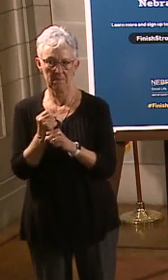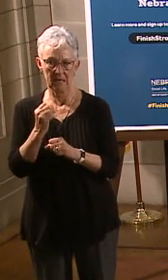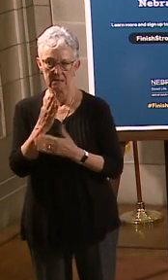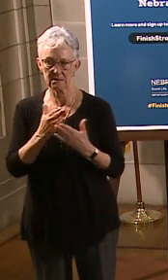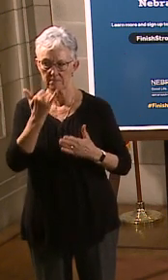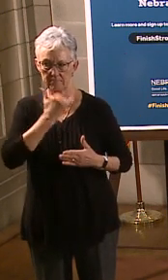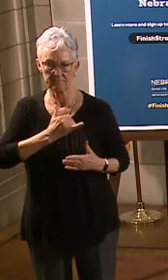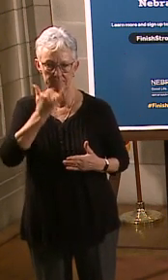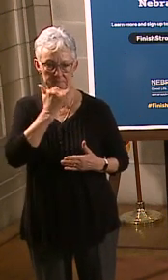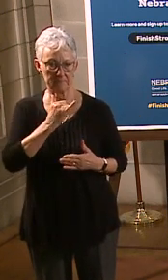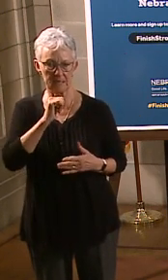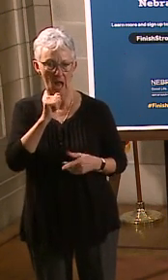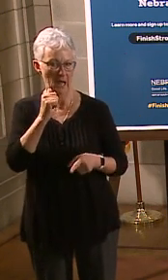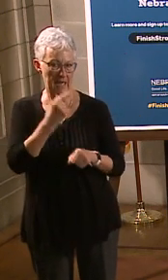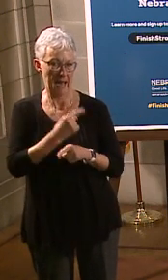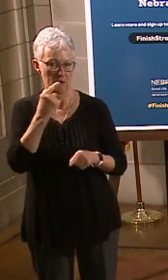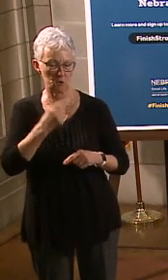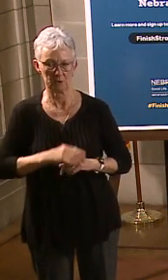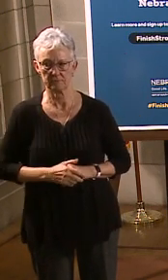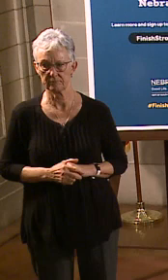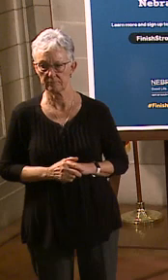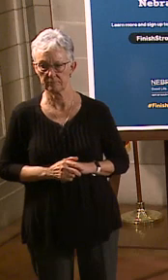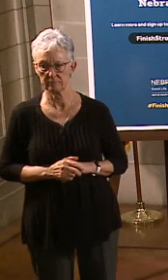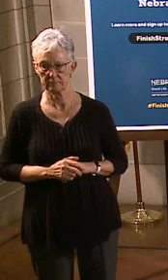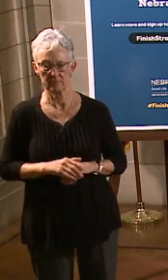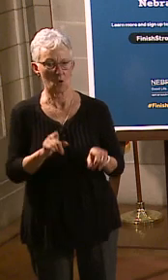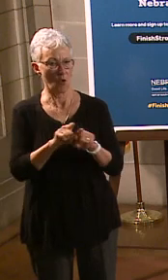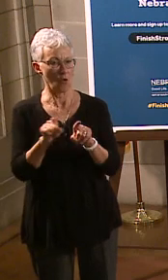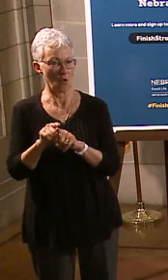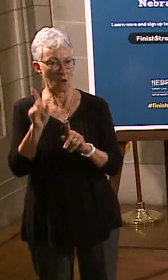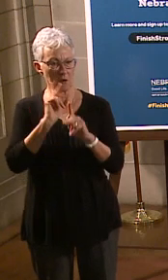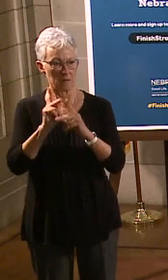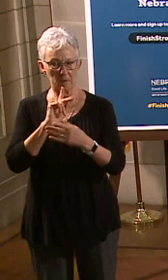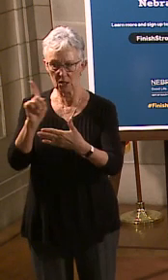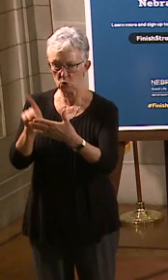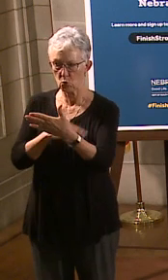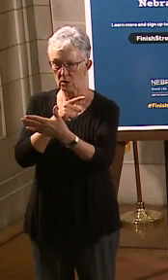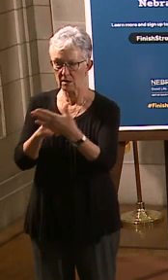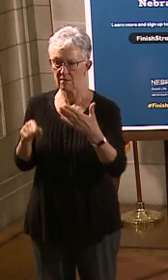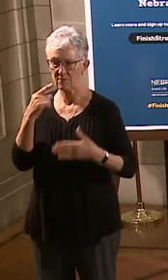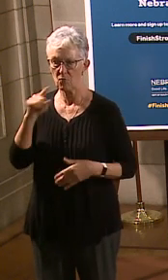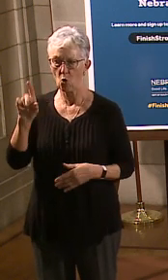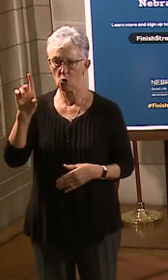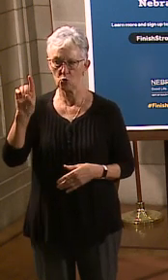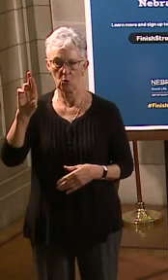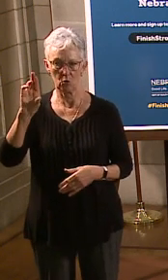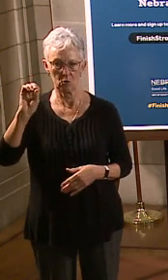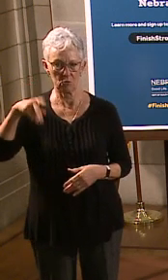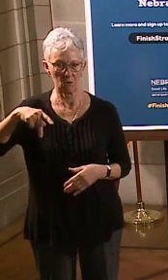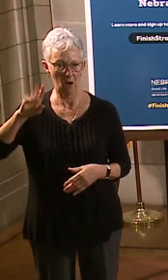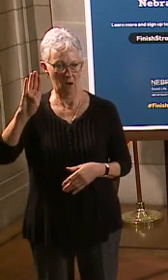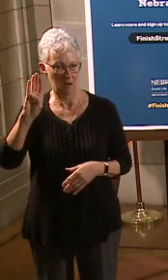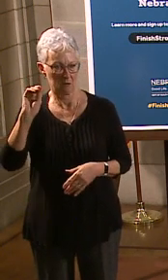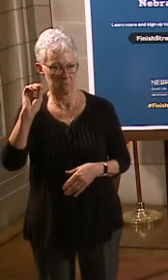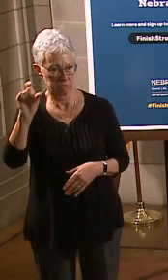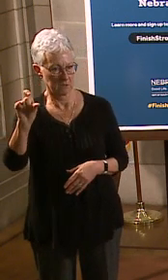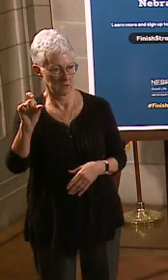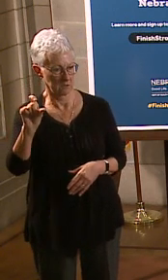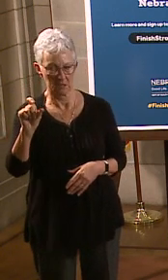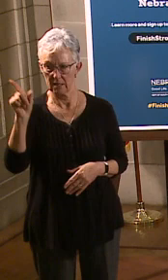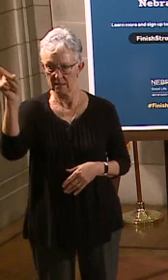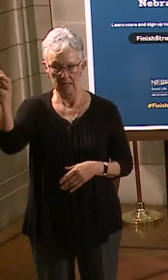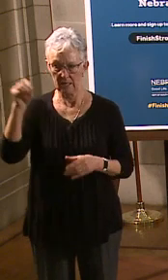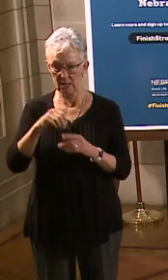accurate. Also, there was people criticizing for the drop boxes. That was not even allowed in voter election